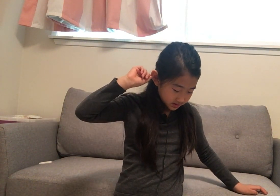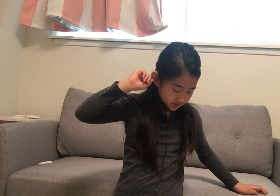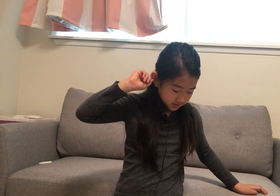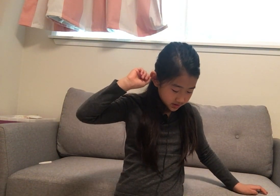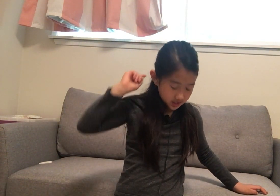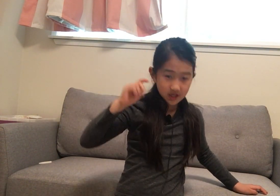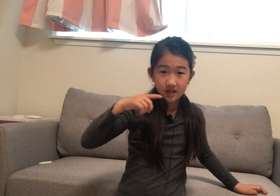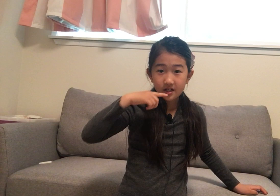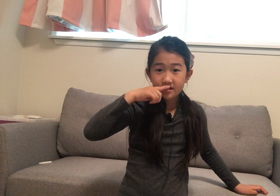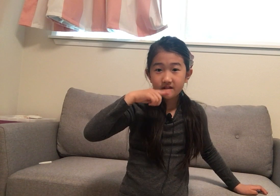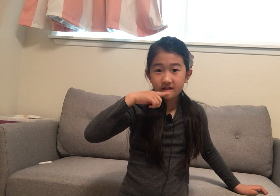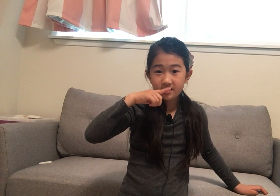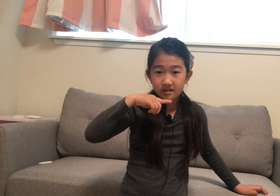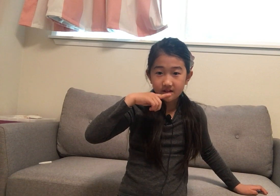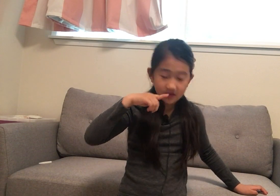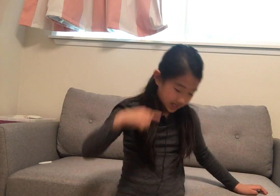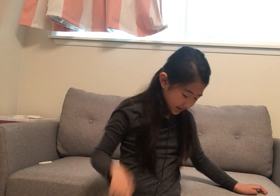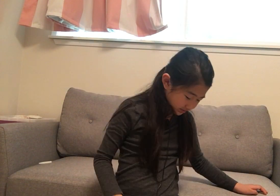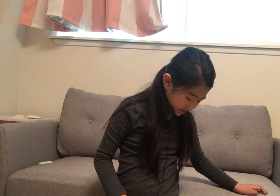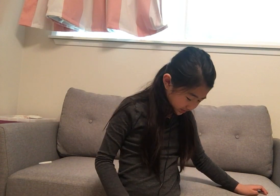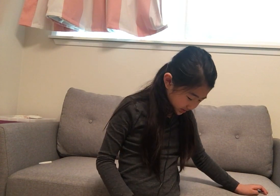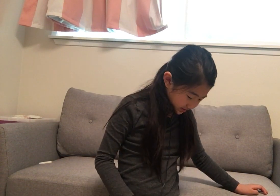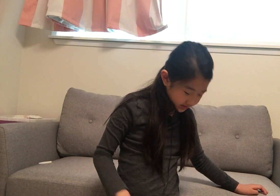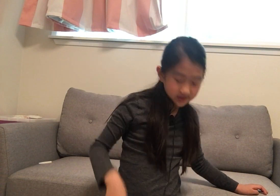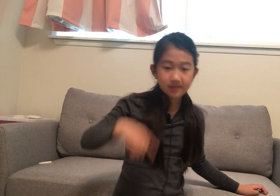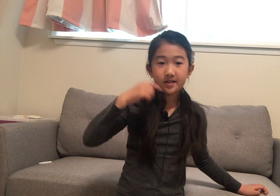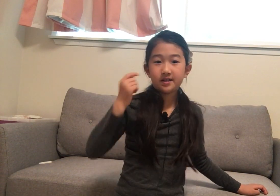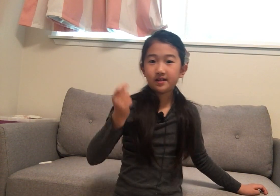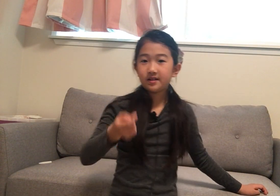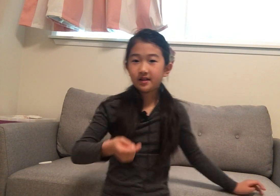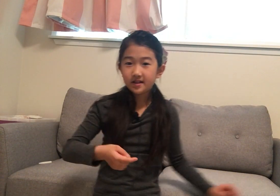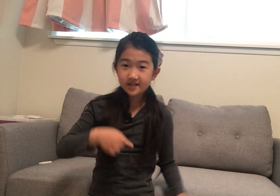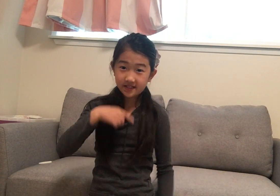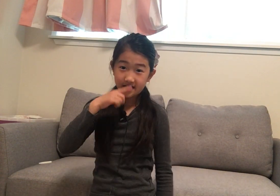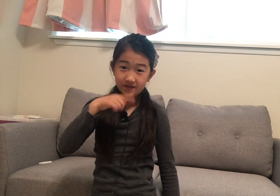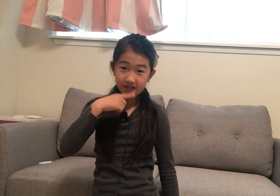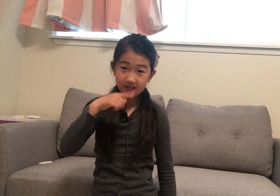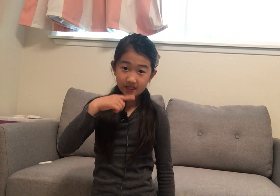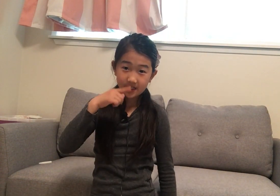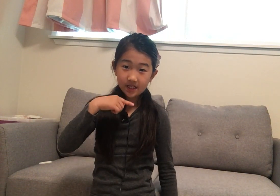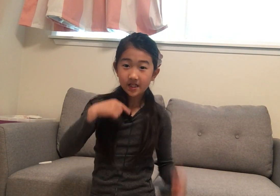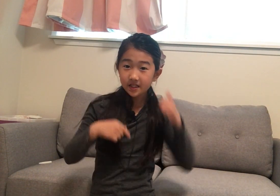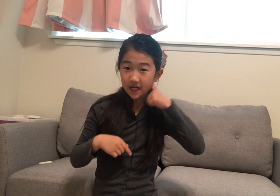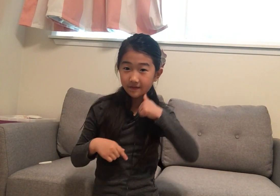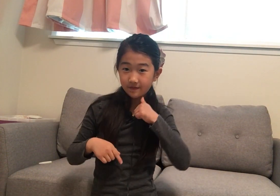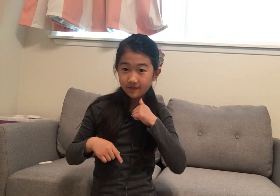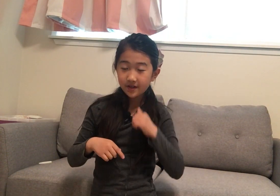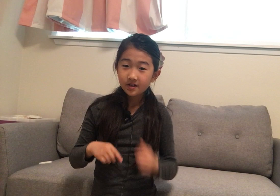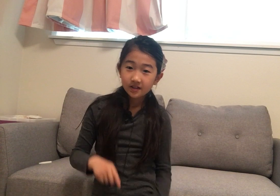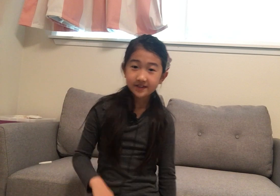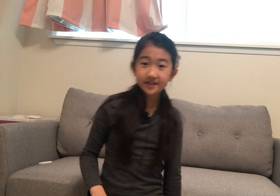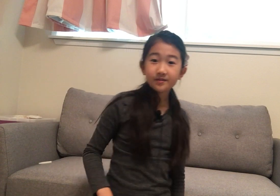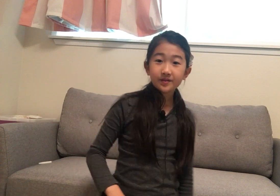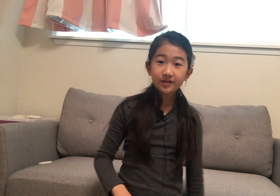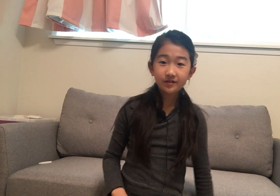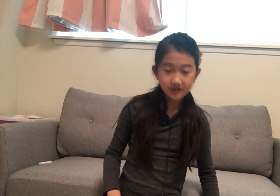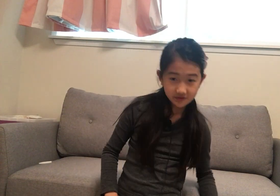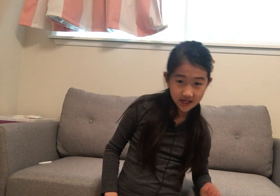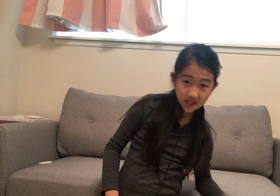okay i don't get what this is but this is hearing deaf deaf let's do blue red